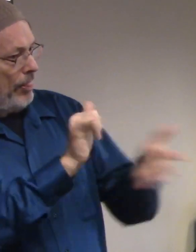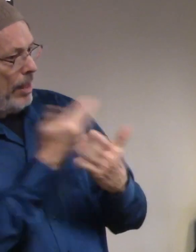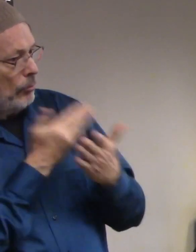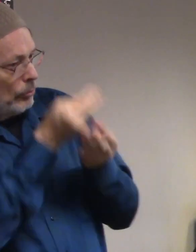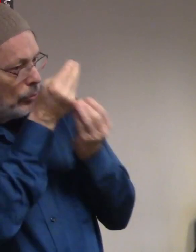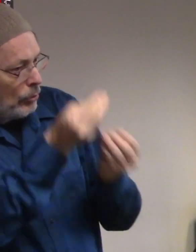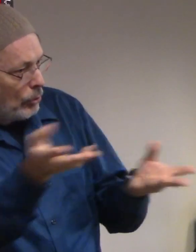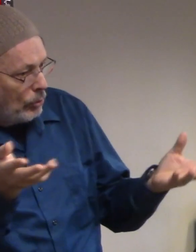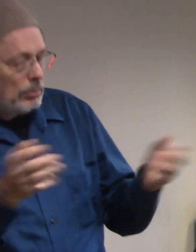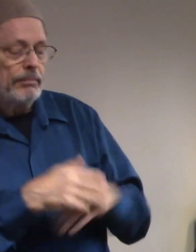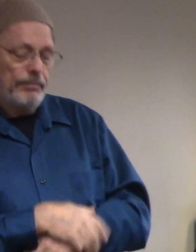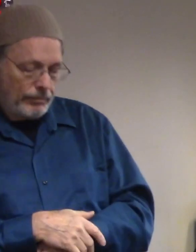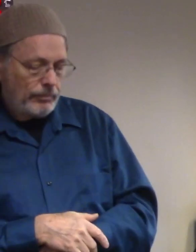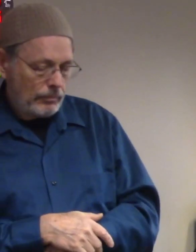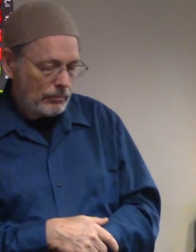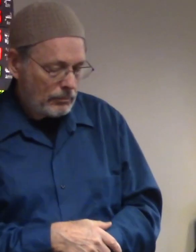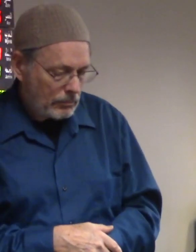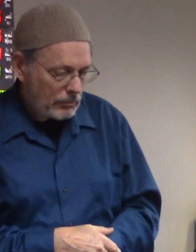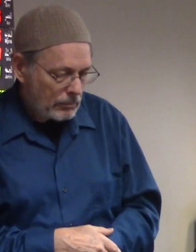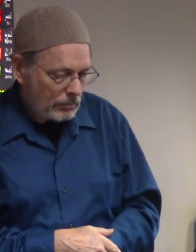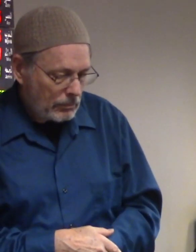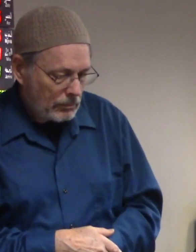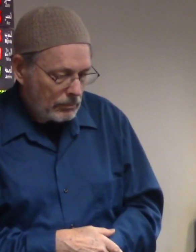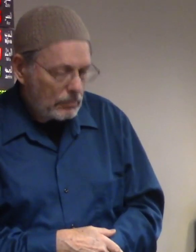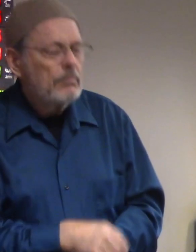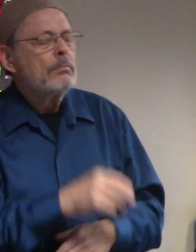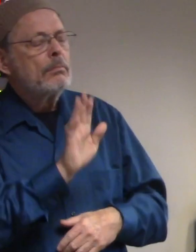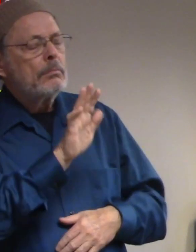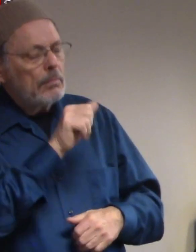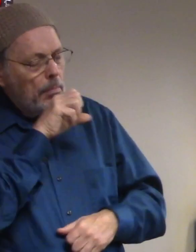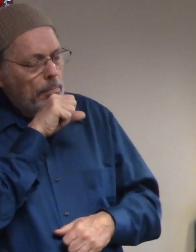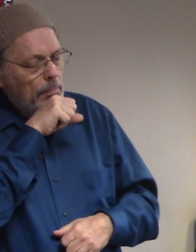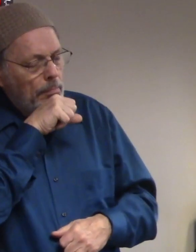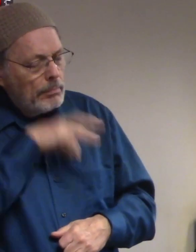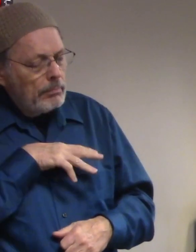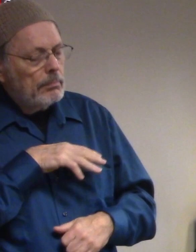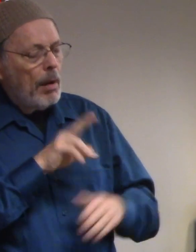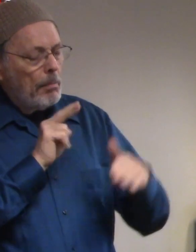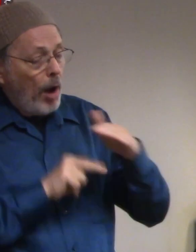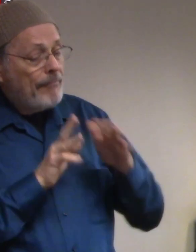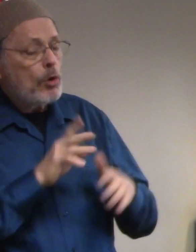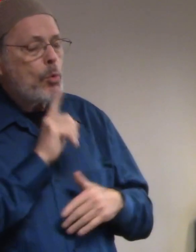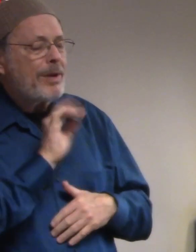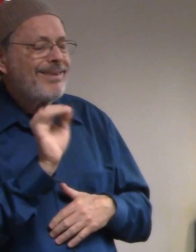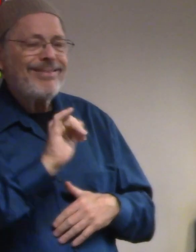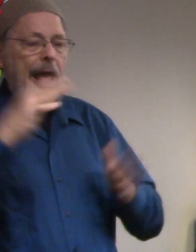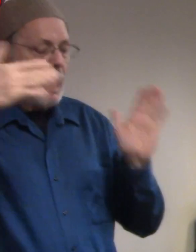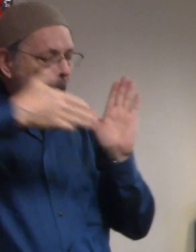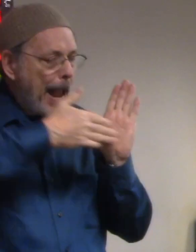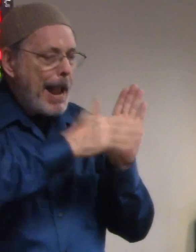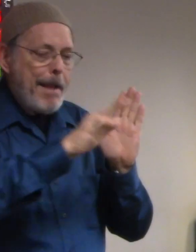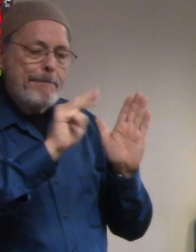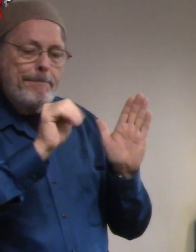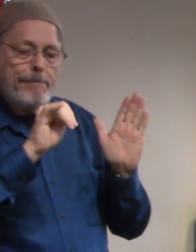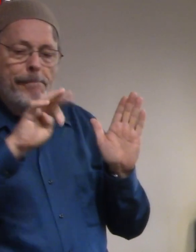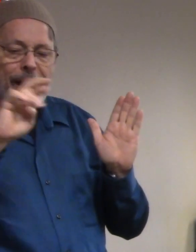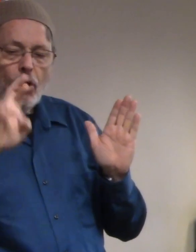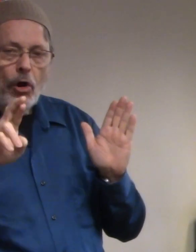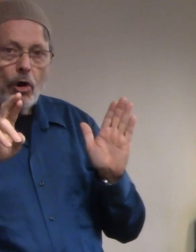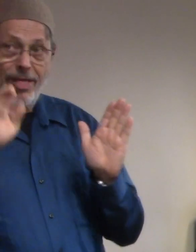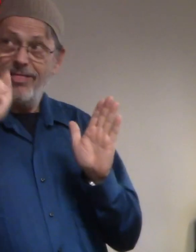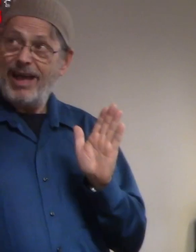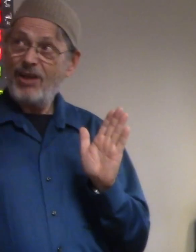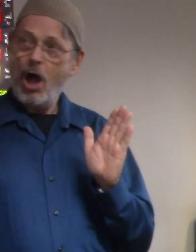Muhammad sallallahu alayhi wa sallam was almost like a reflective mirror, that Allah subhanahu wa ta'ala does not have any commonality with his